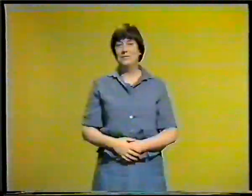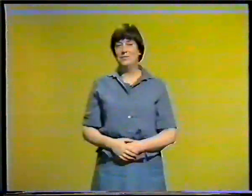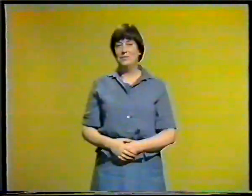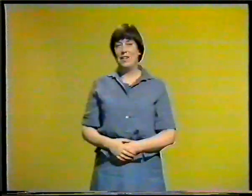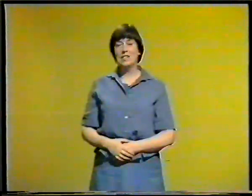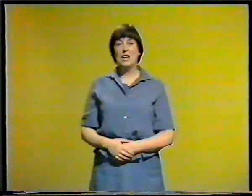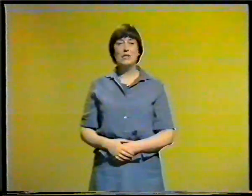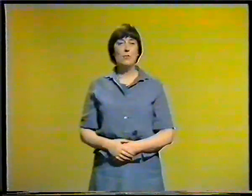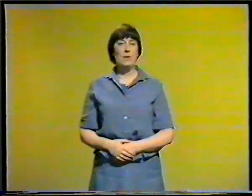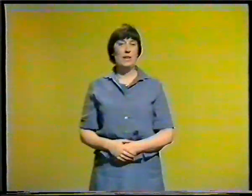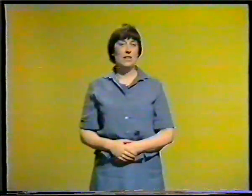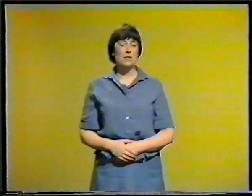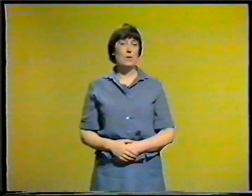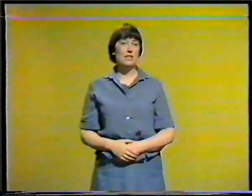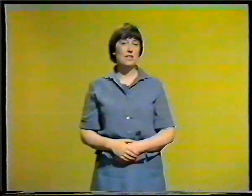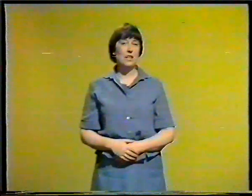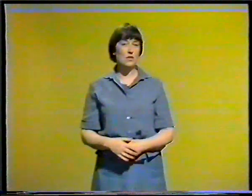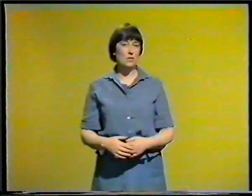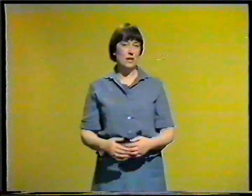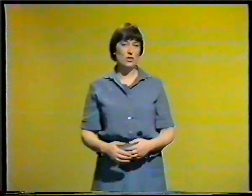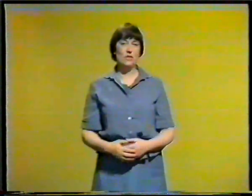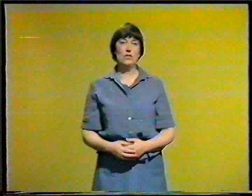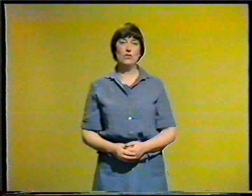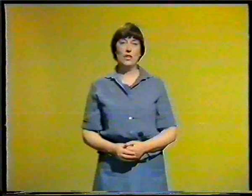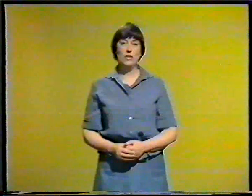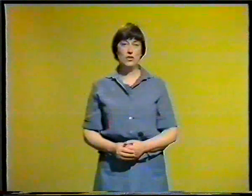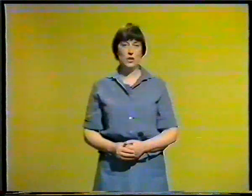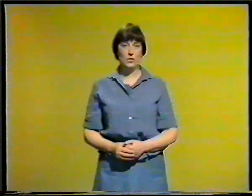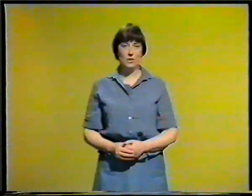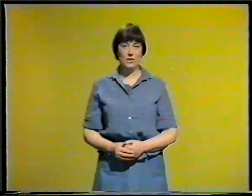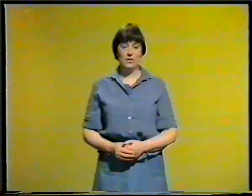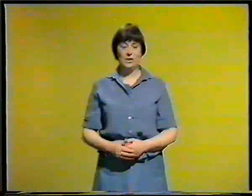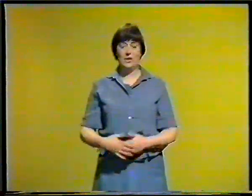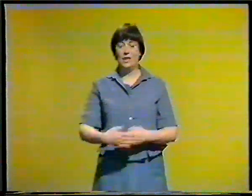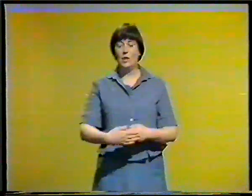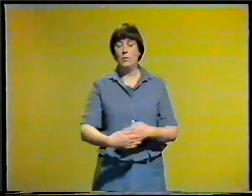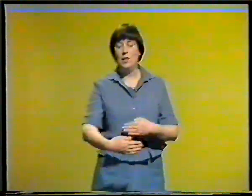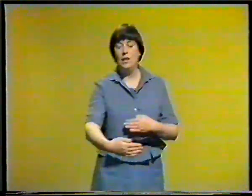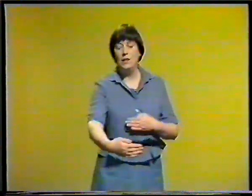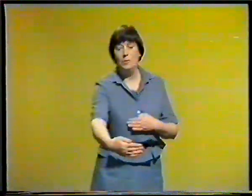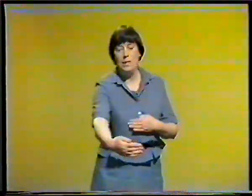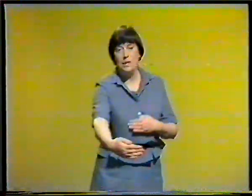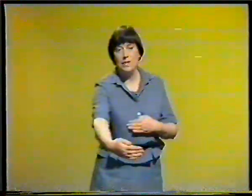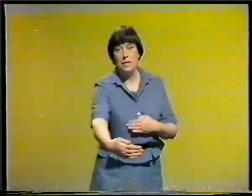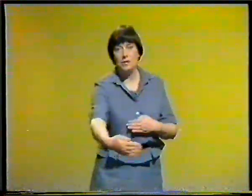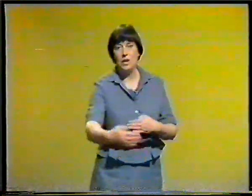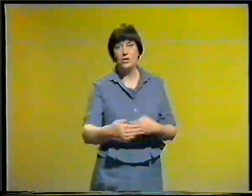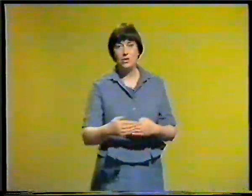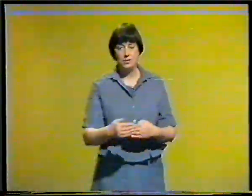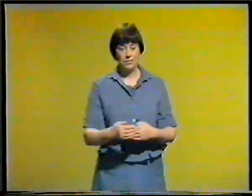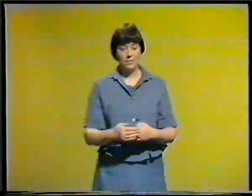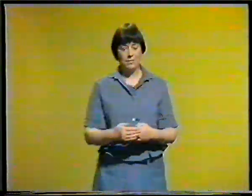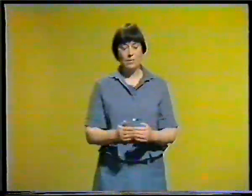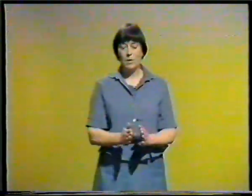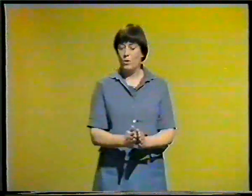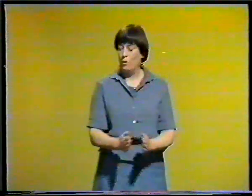Now the signs for big depend entirely on the dimension that you're trying to show. It can be big in that direction, or